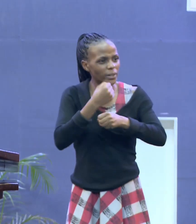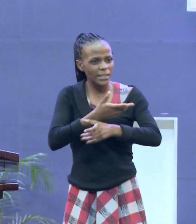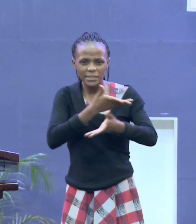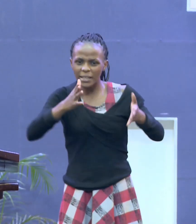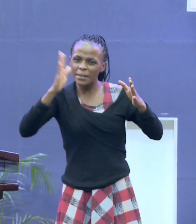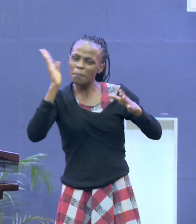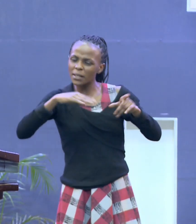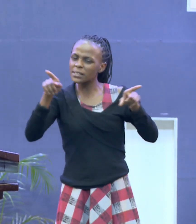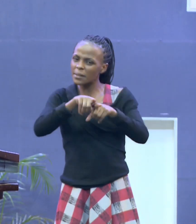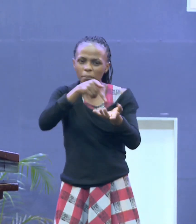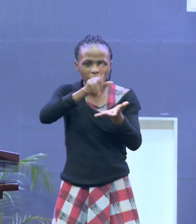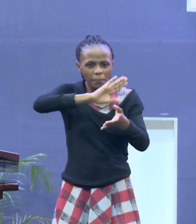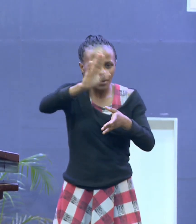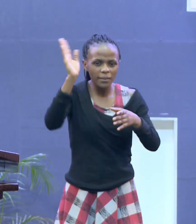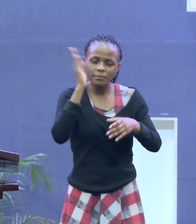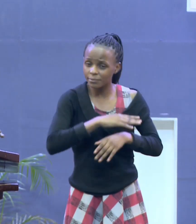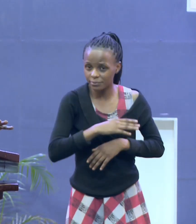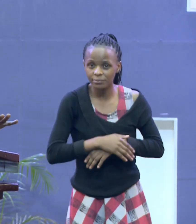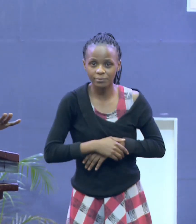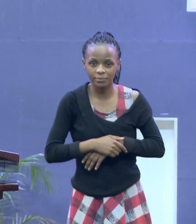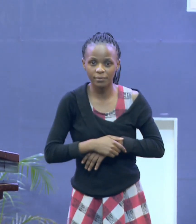If someone does you bad, you do the same to